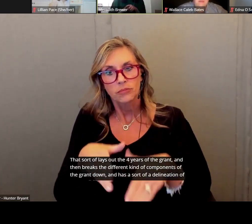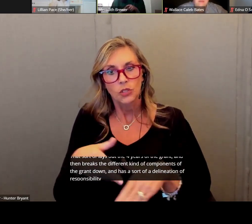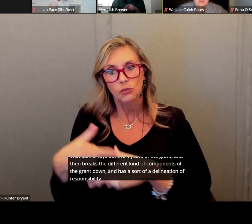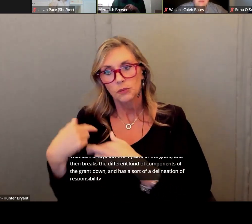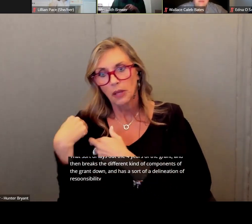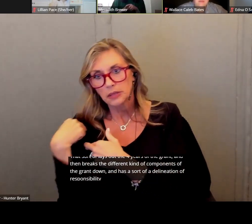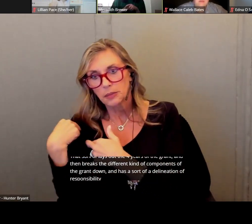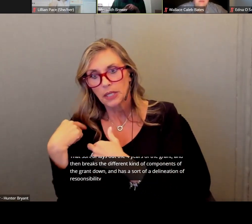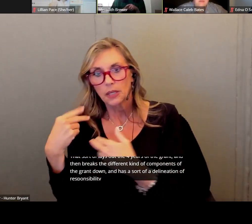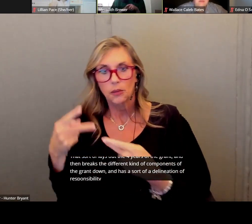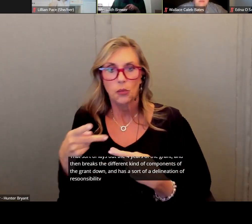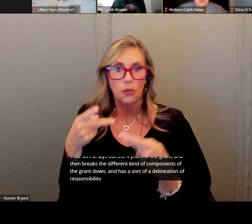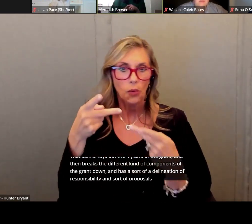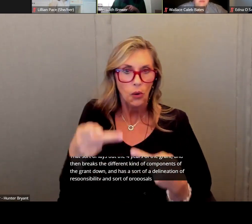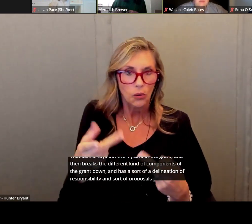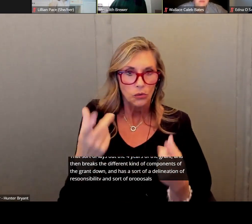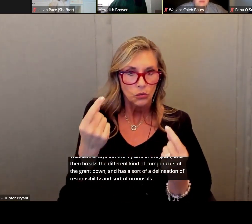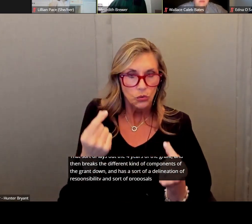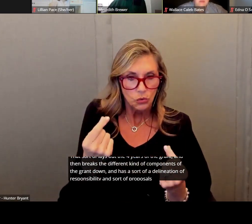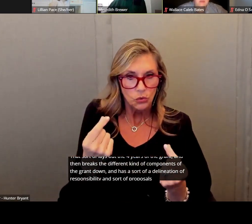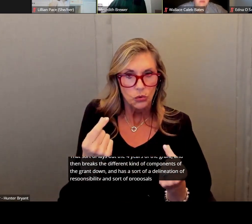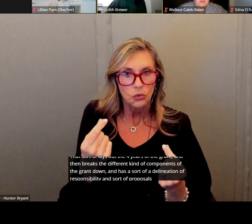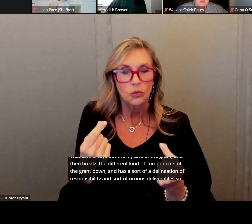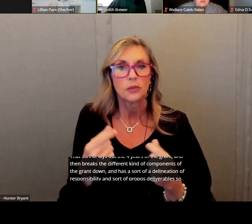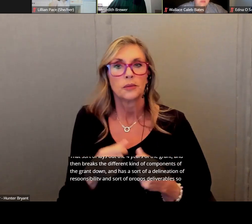proposed deliverables. So,